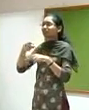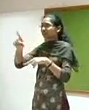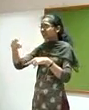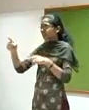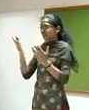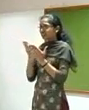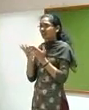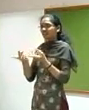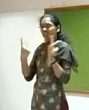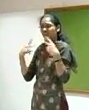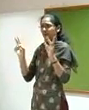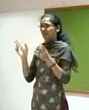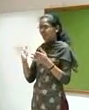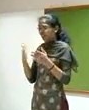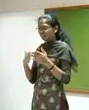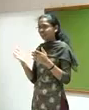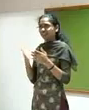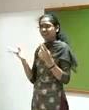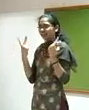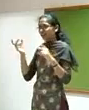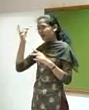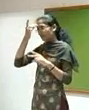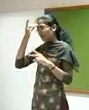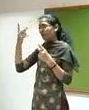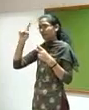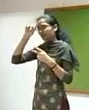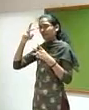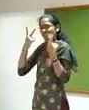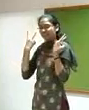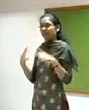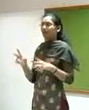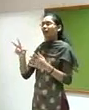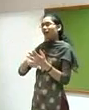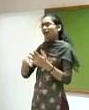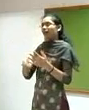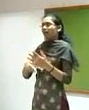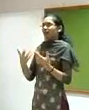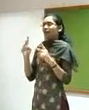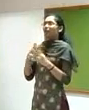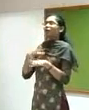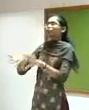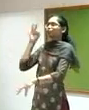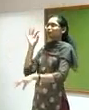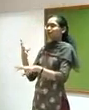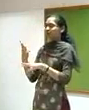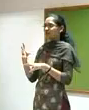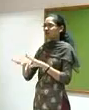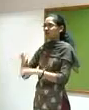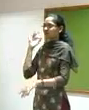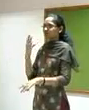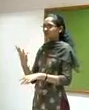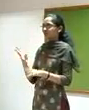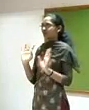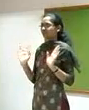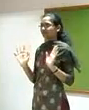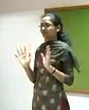because this is about first principles advocacy. See, there's no doubt on that count, you're absolutely right. But it's also true that the